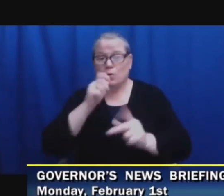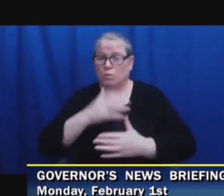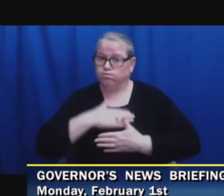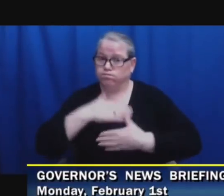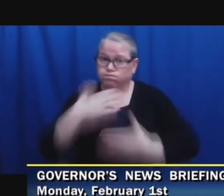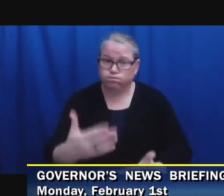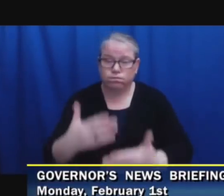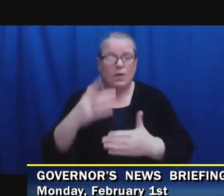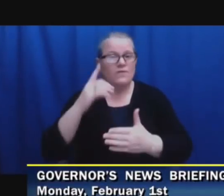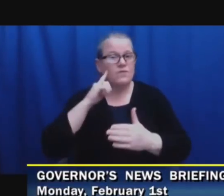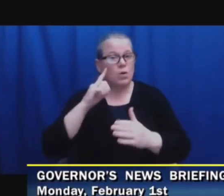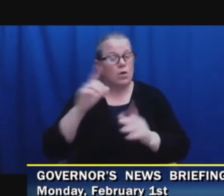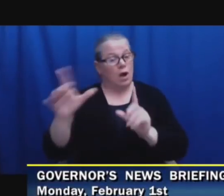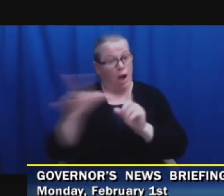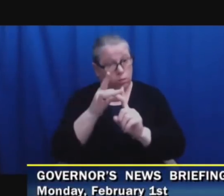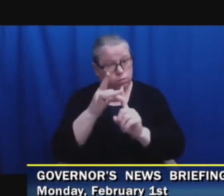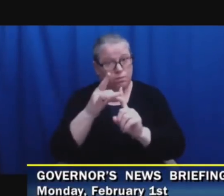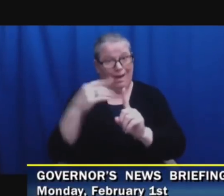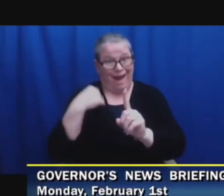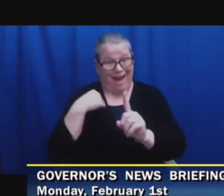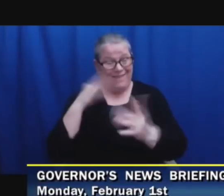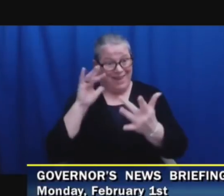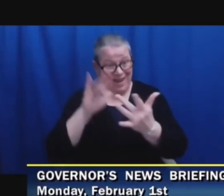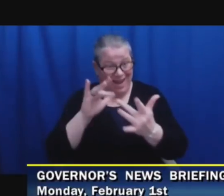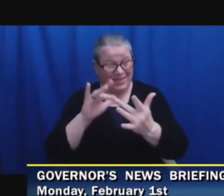about here's one that sort of struck me.